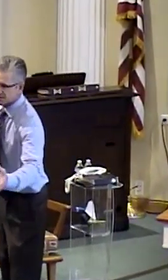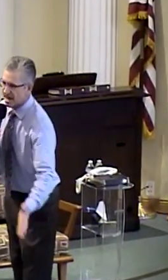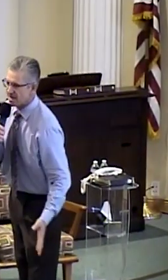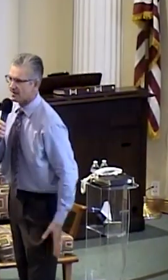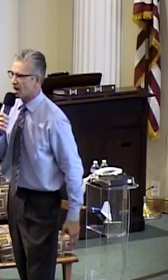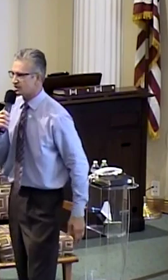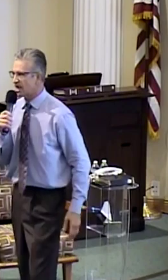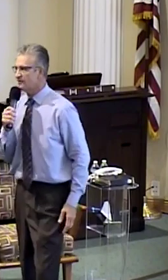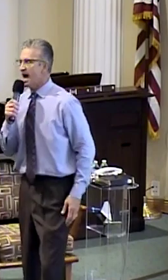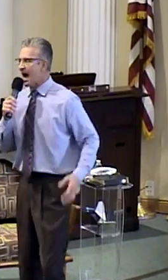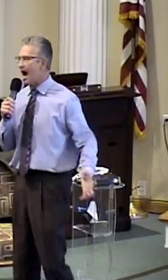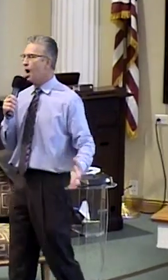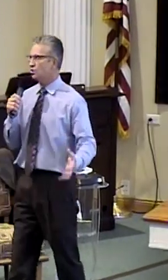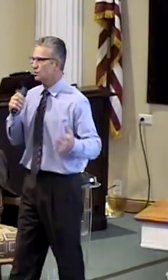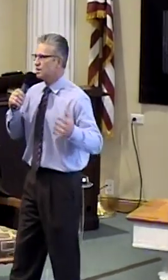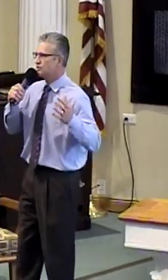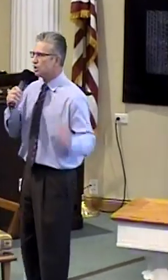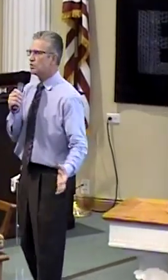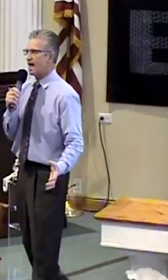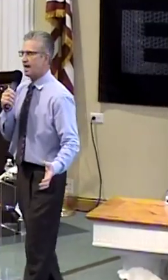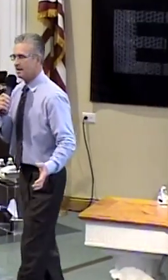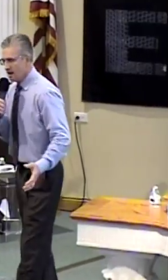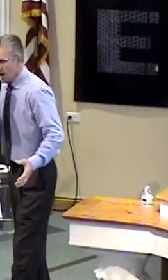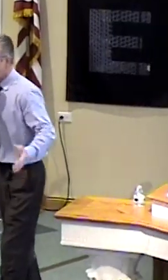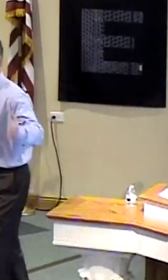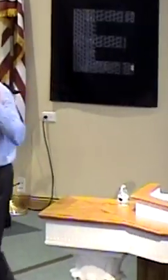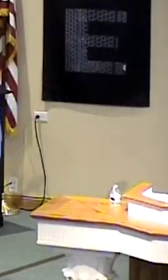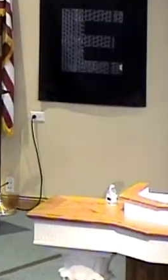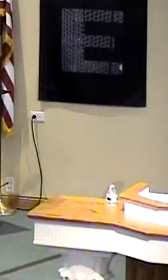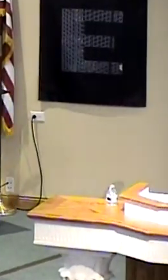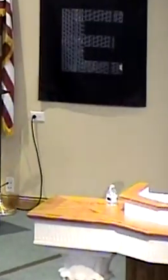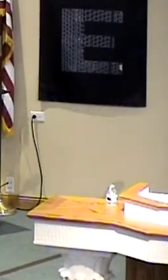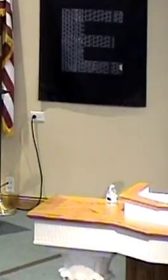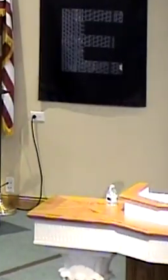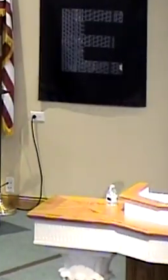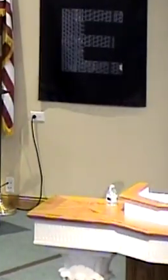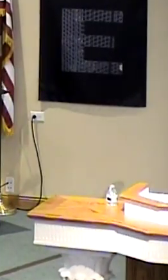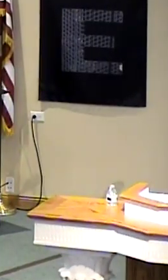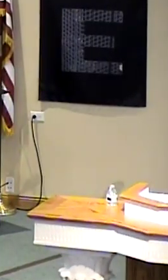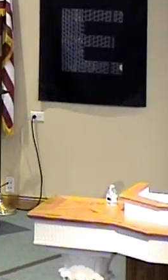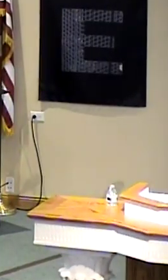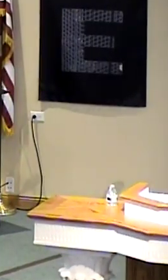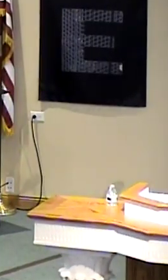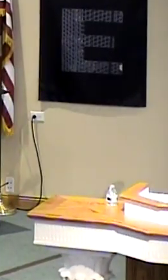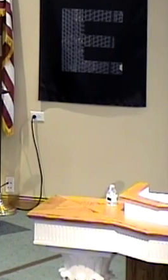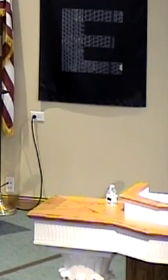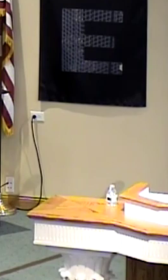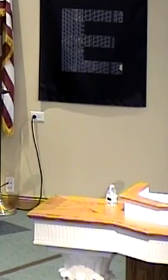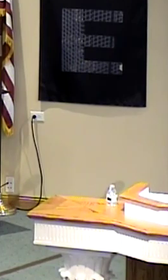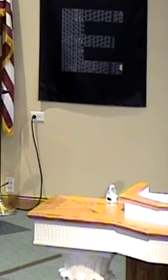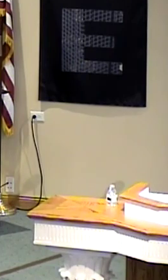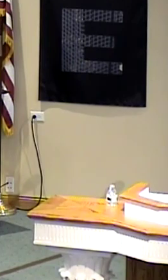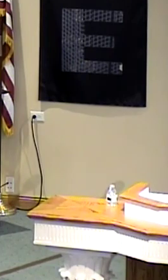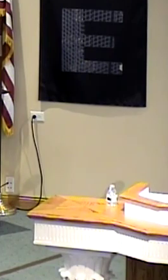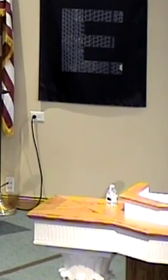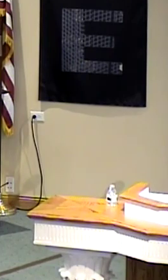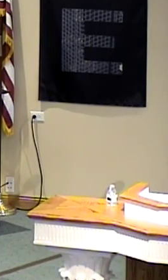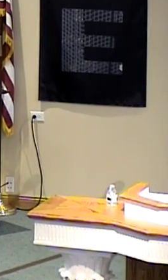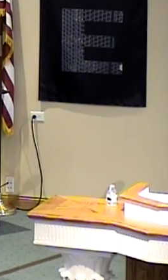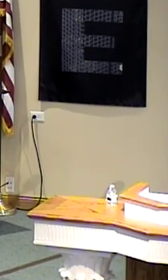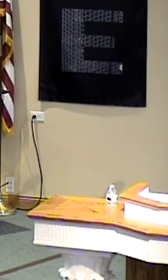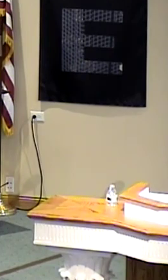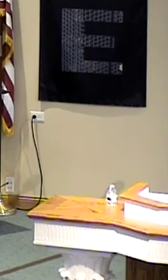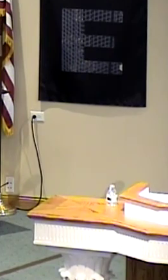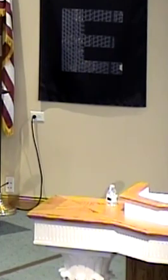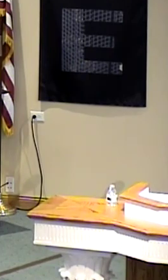can save ourselves. How do we do that? When Jesus Christ robed himself in flesh and came amongst us